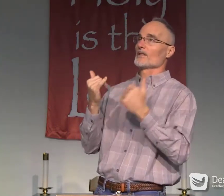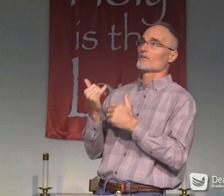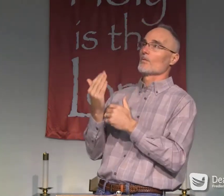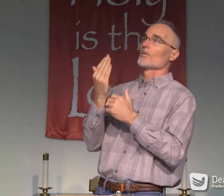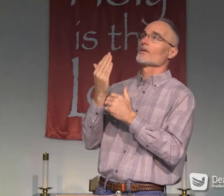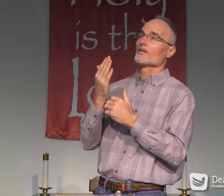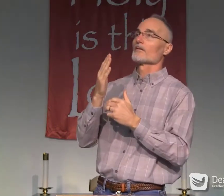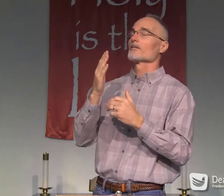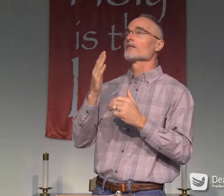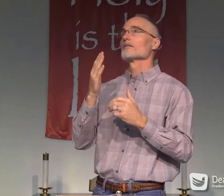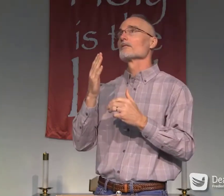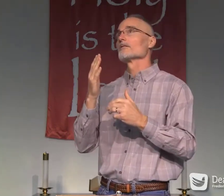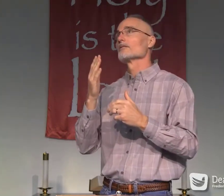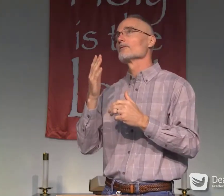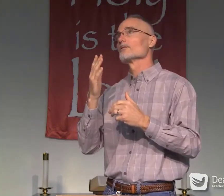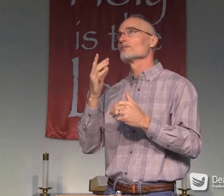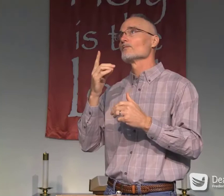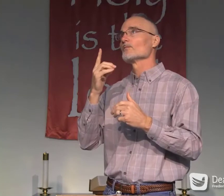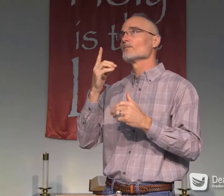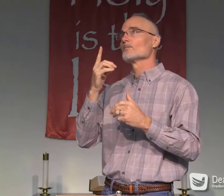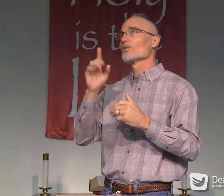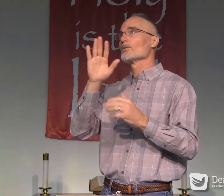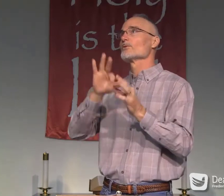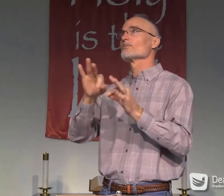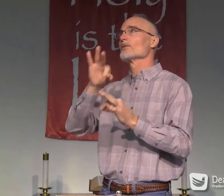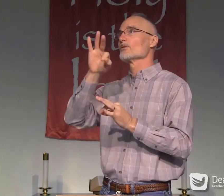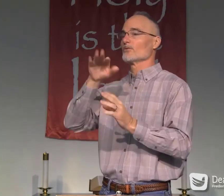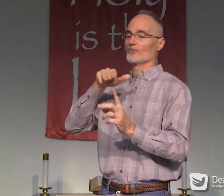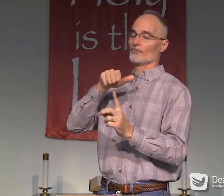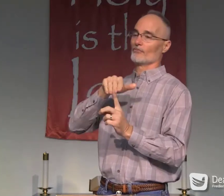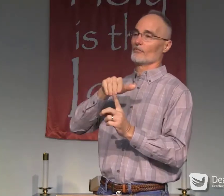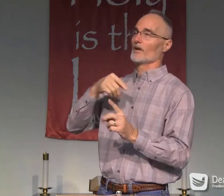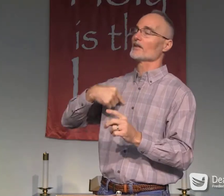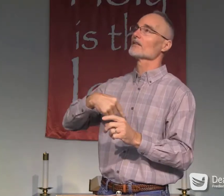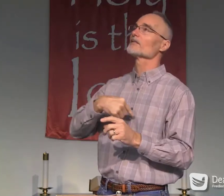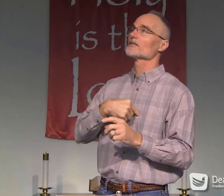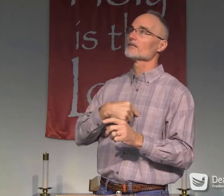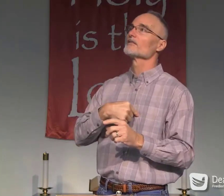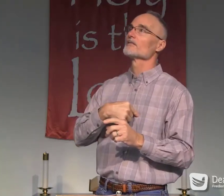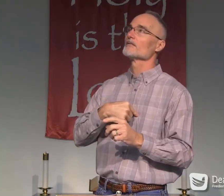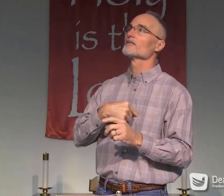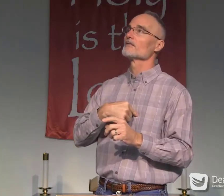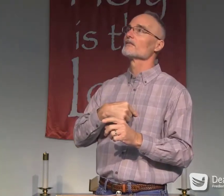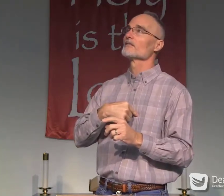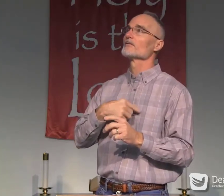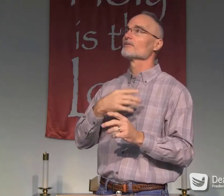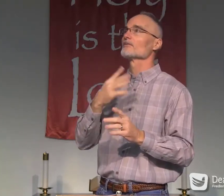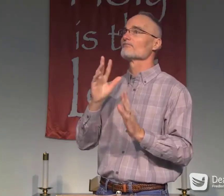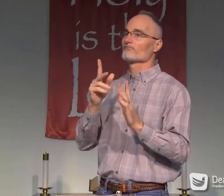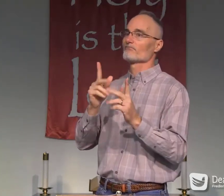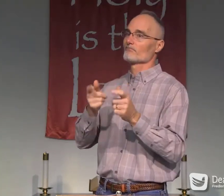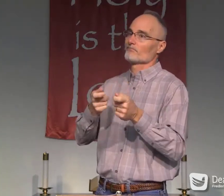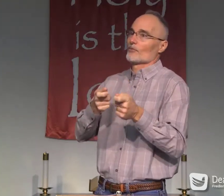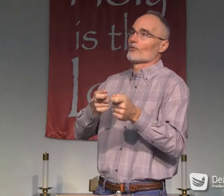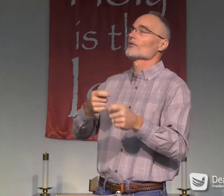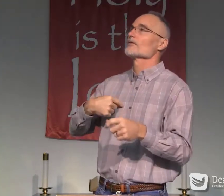So, Lord, we ask this morning that your Spirit would remind us,